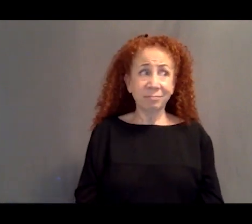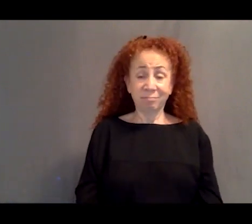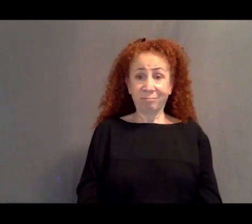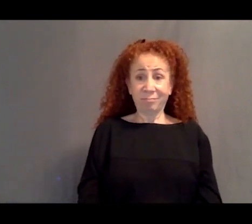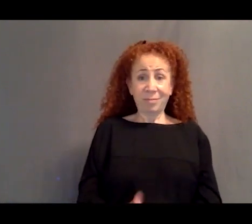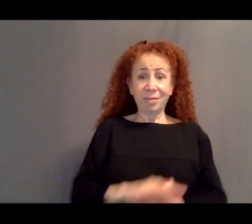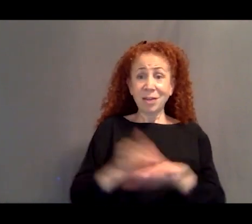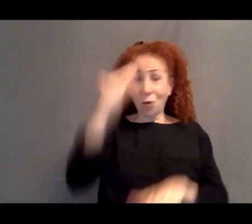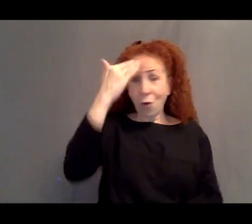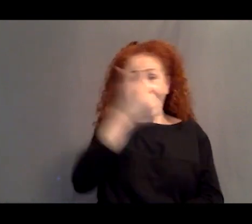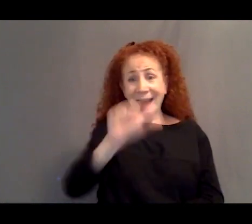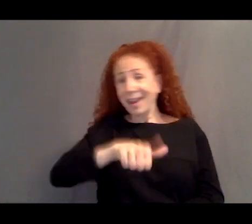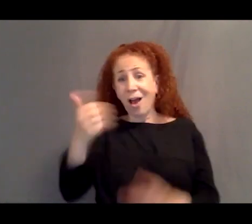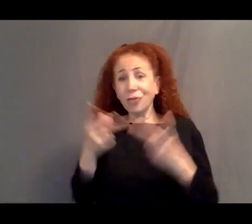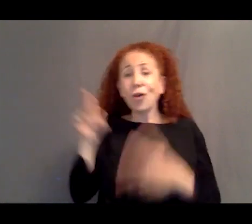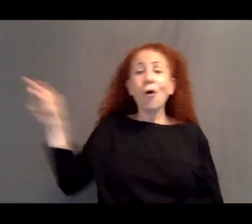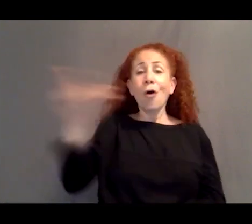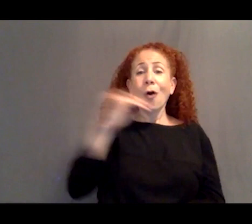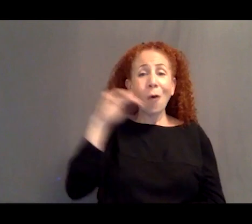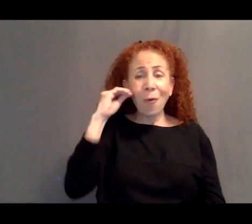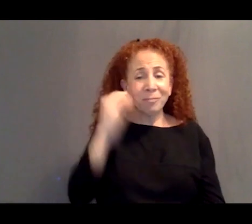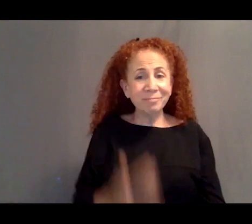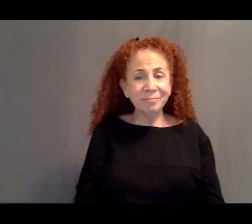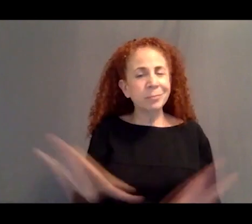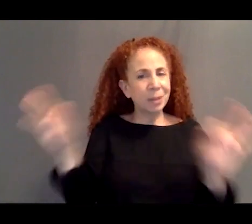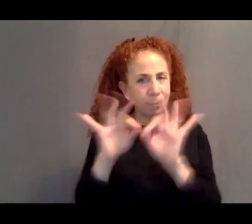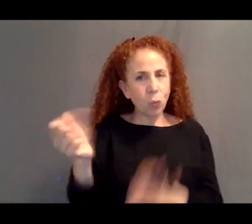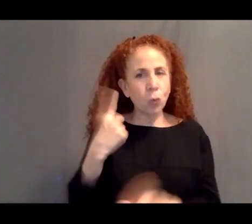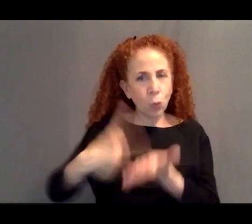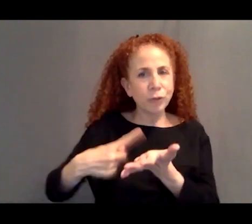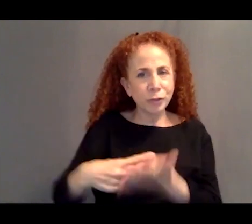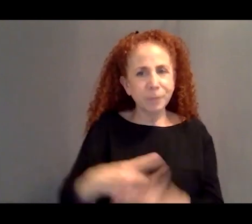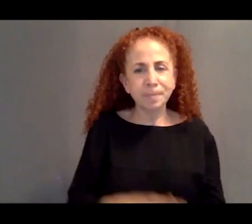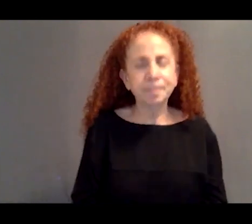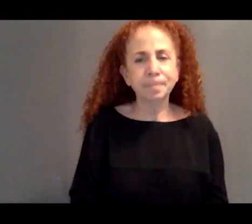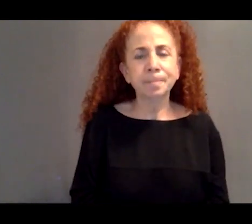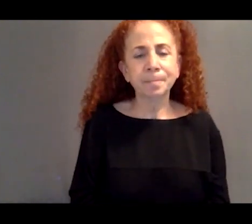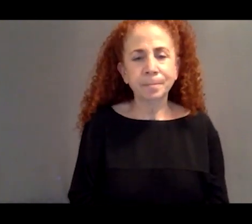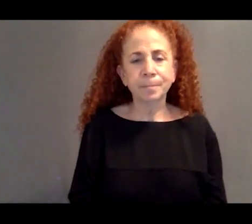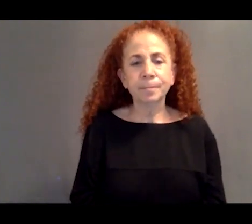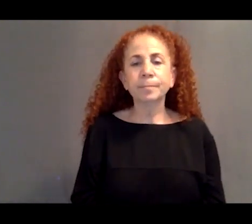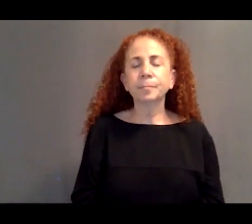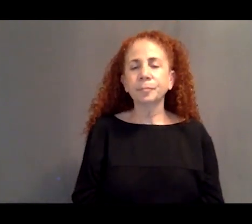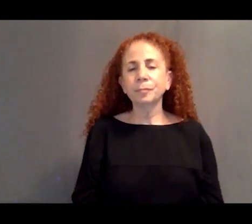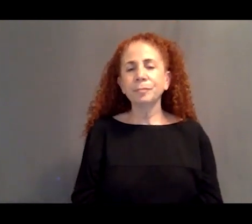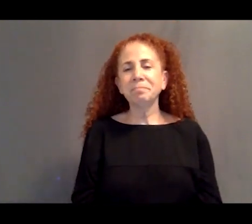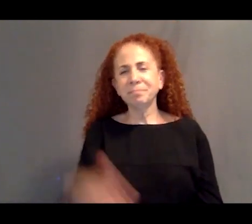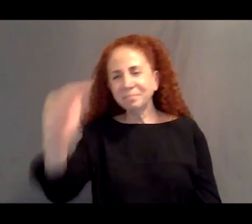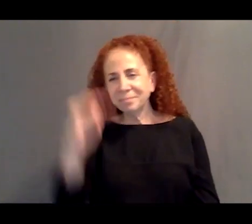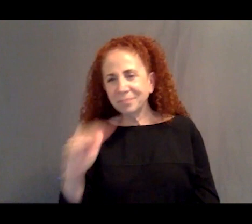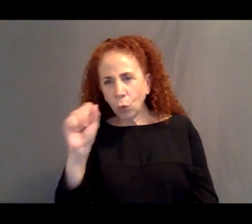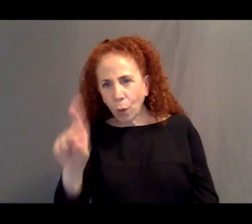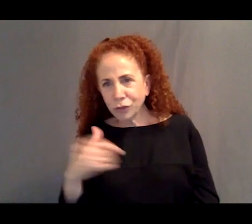know no other home? It's a really important question. We have another question.